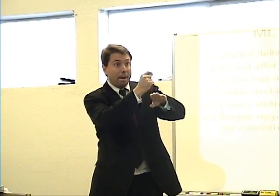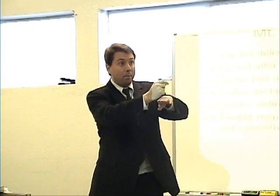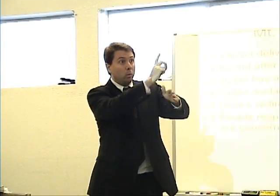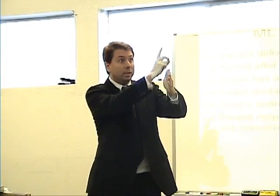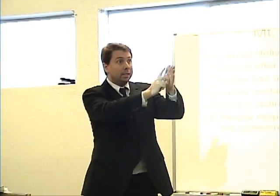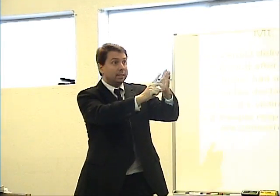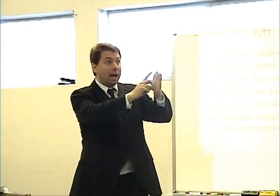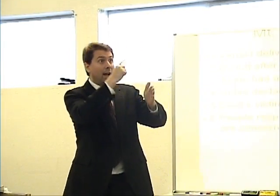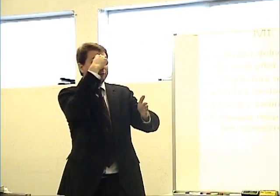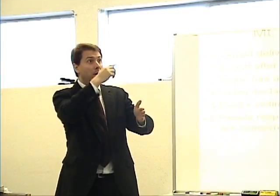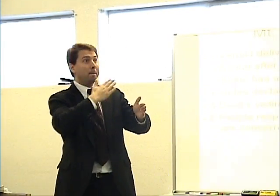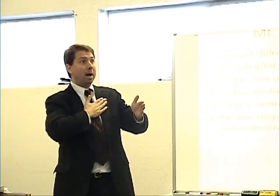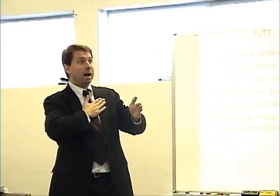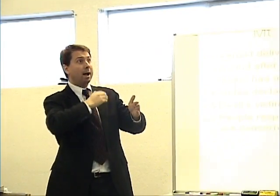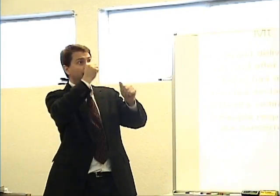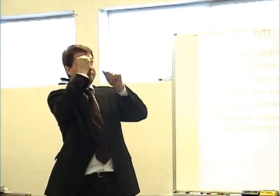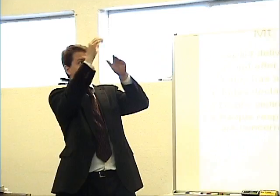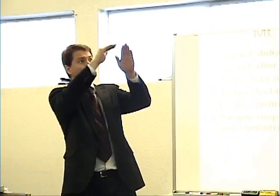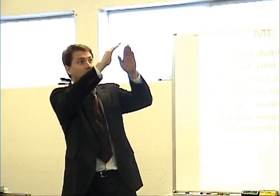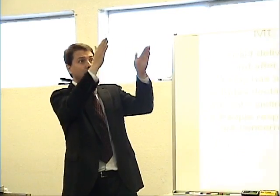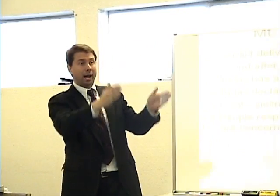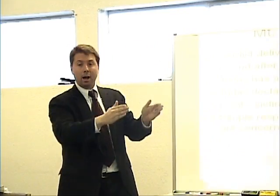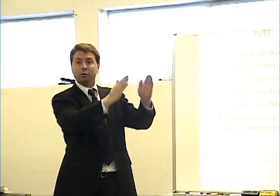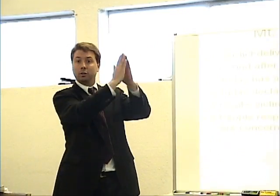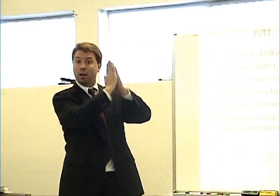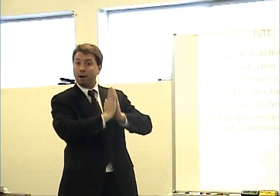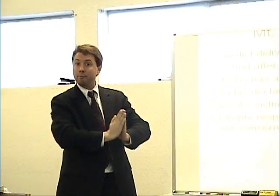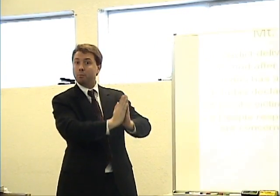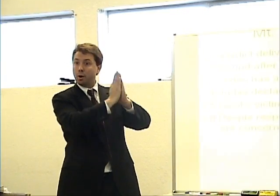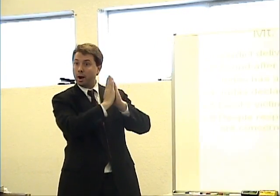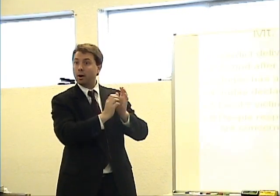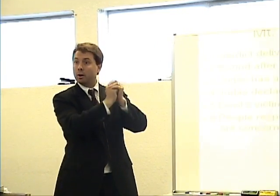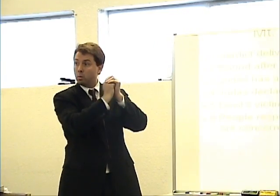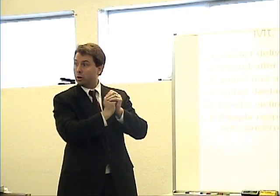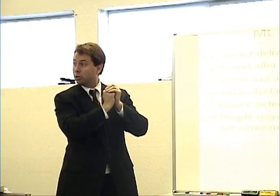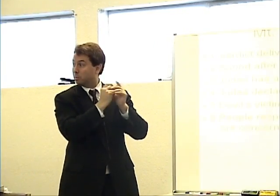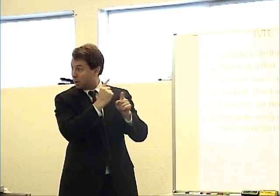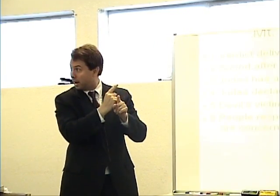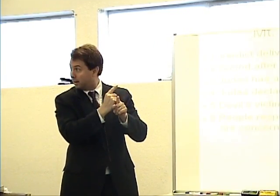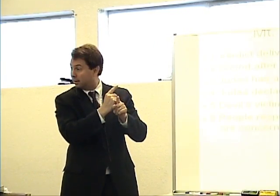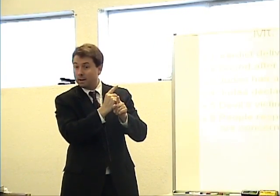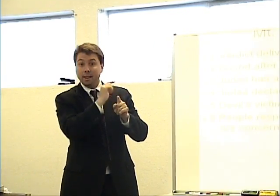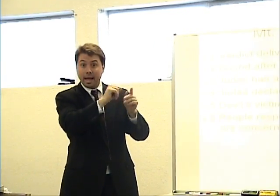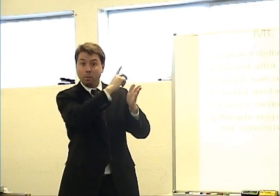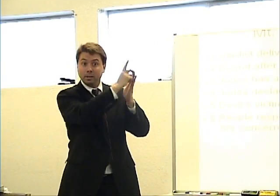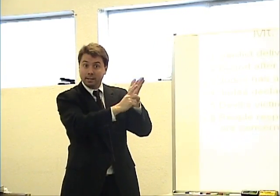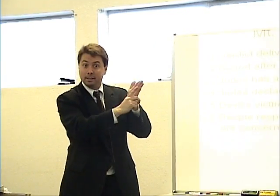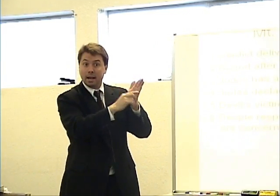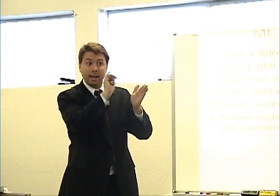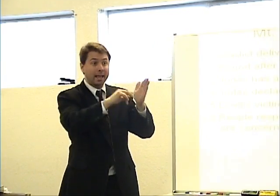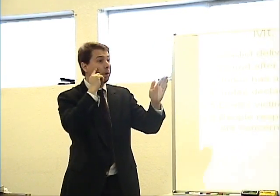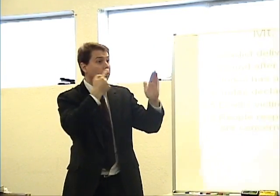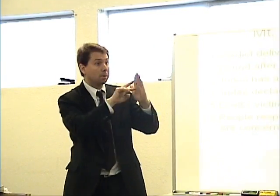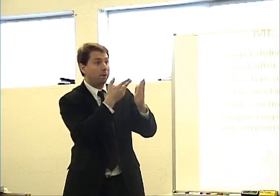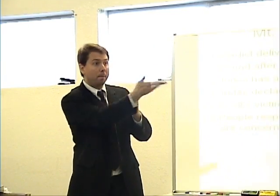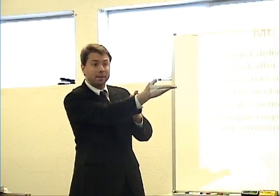temple was designed for my Father's house of prayer and worship, right? That was the design, that was the purpose